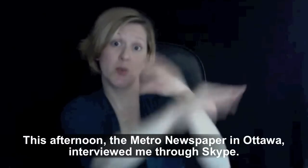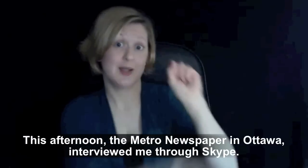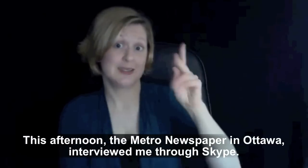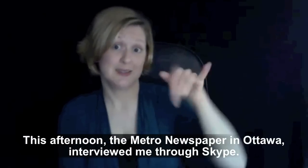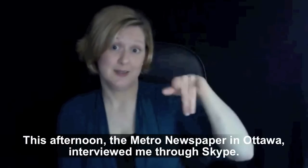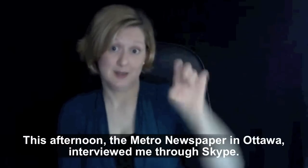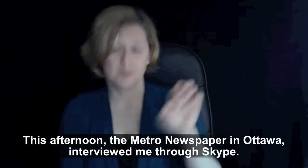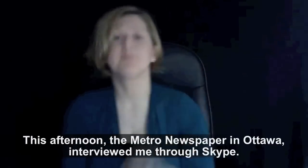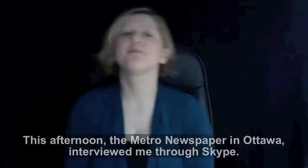Skype.